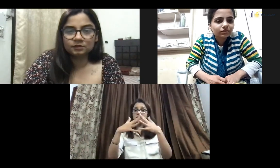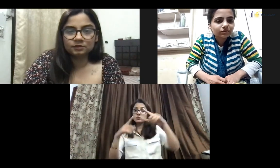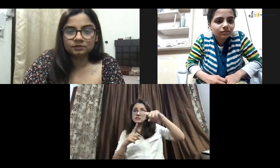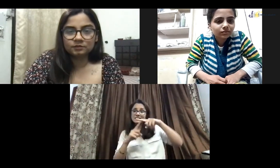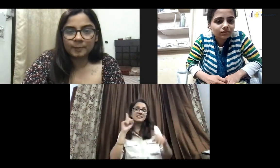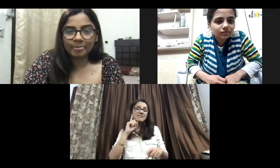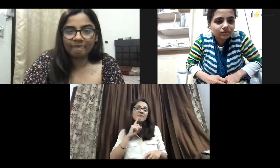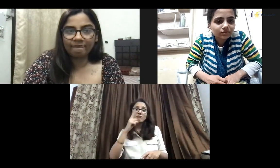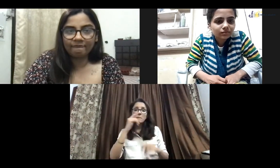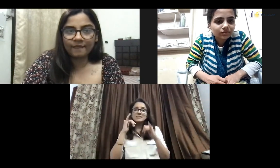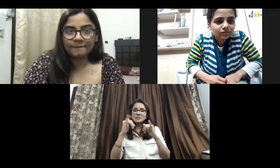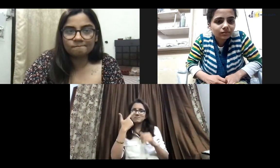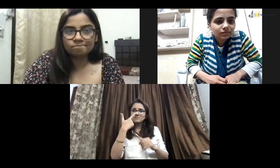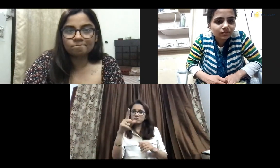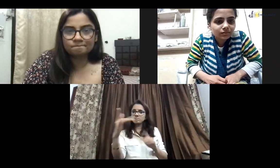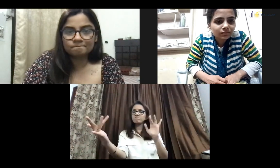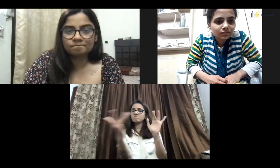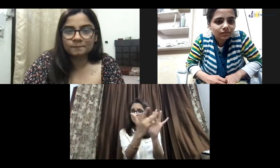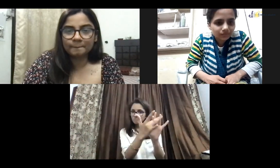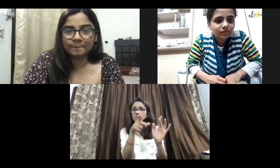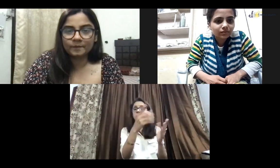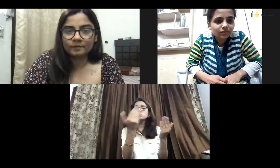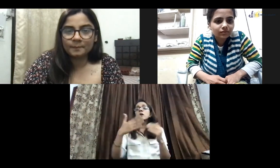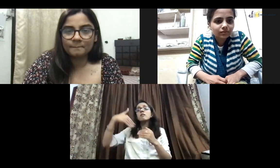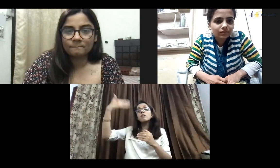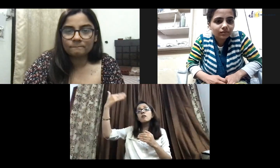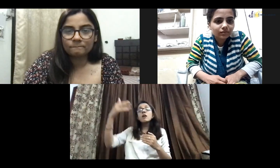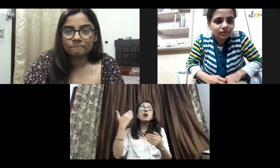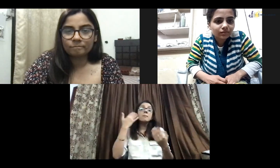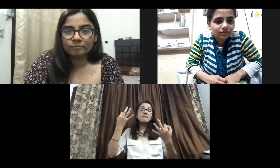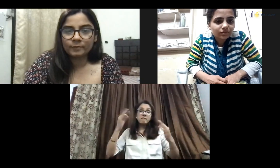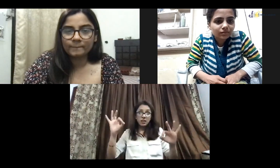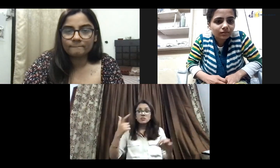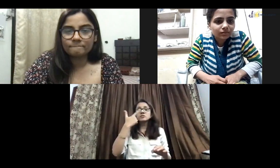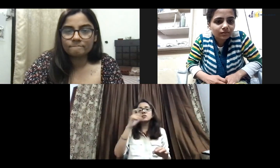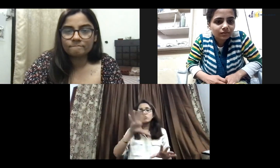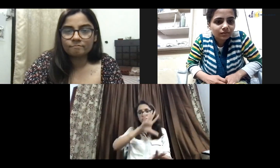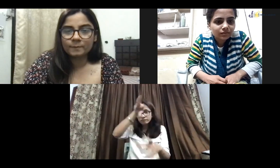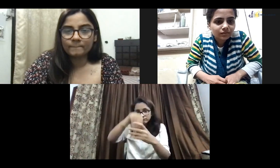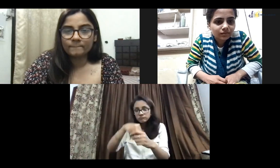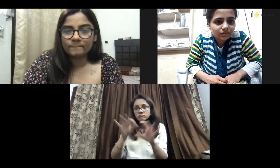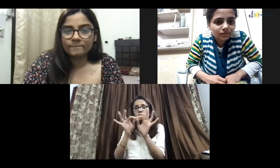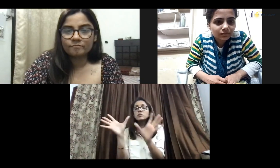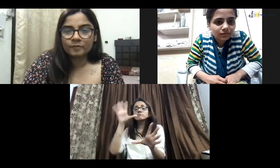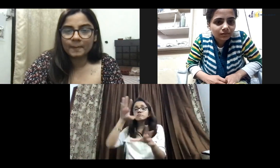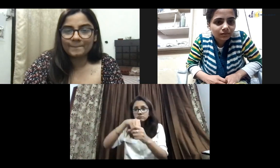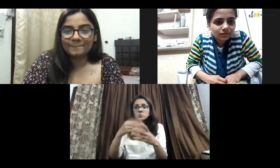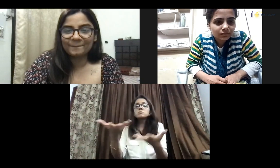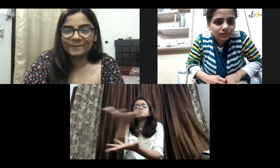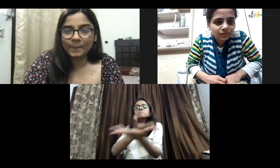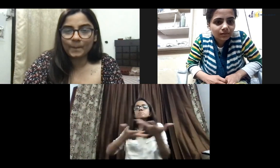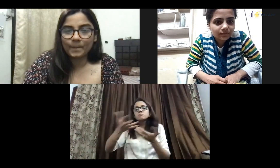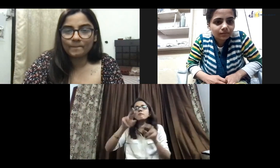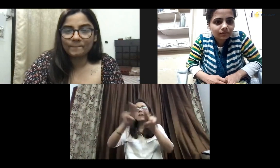aware. I think so. So with DWT, deaf women too, you can connect with DWT, and when they are free,